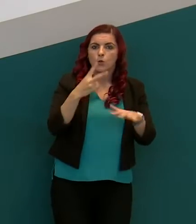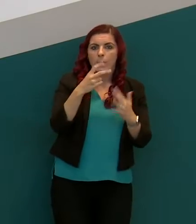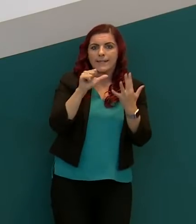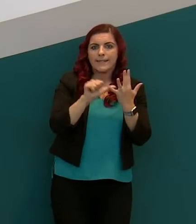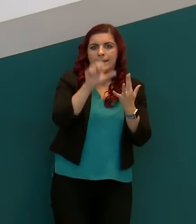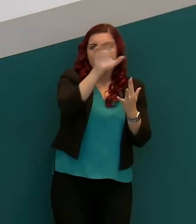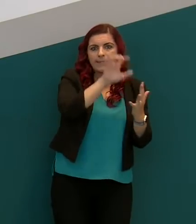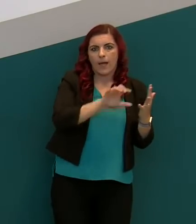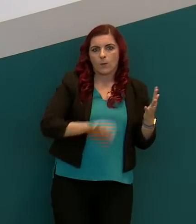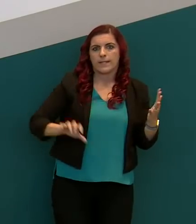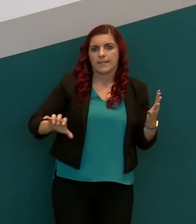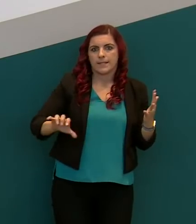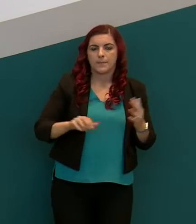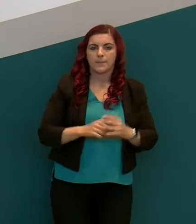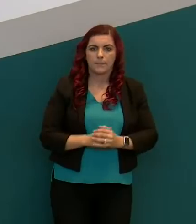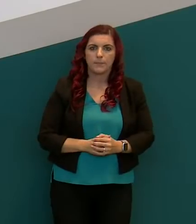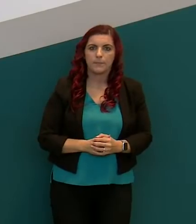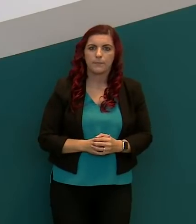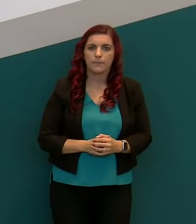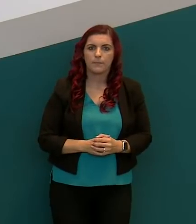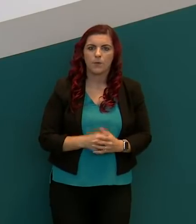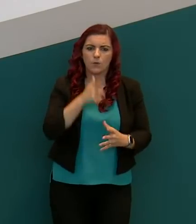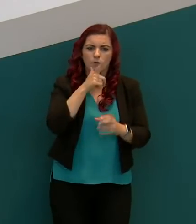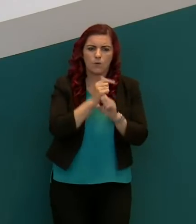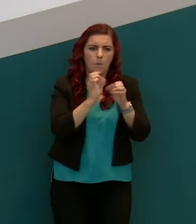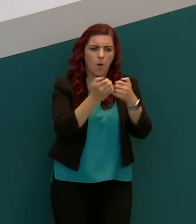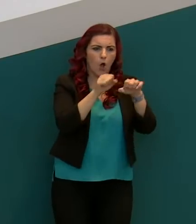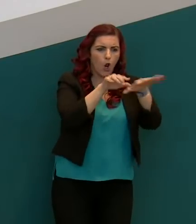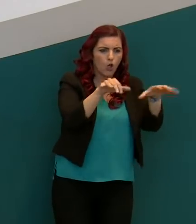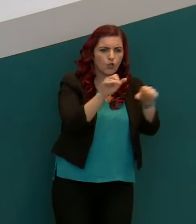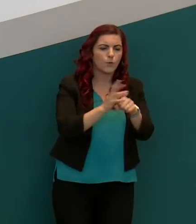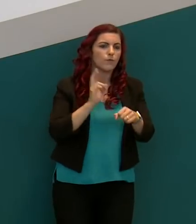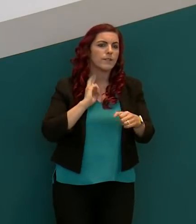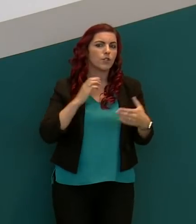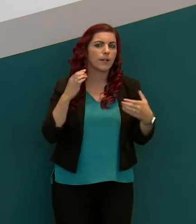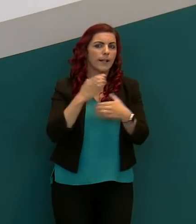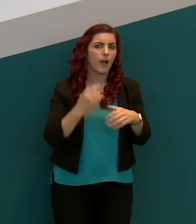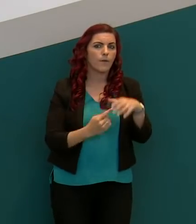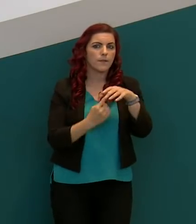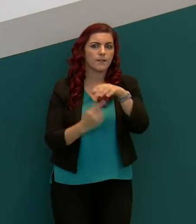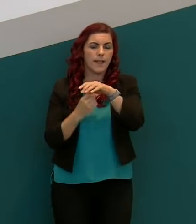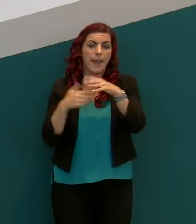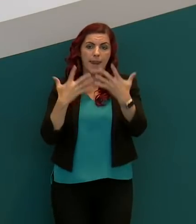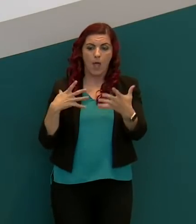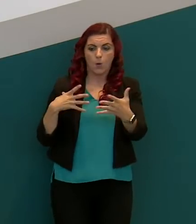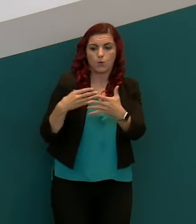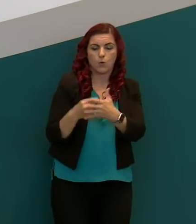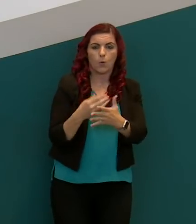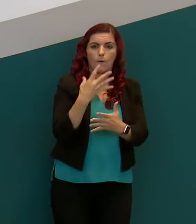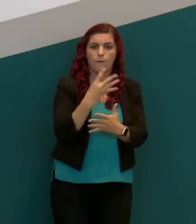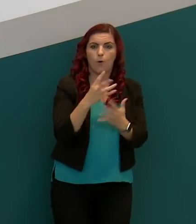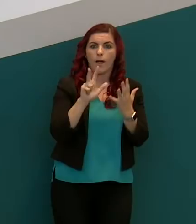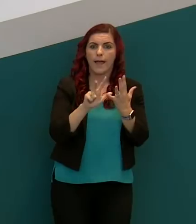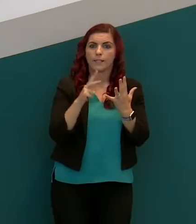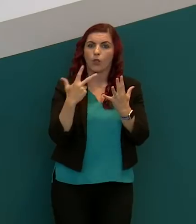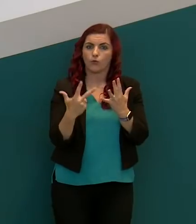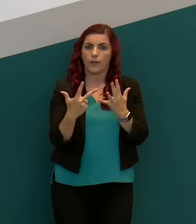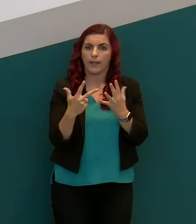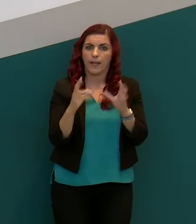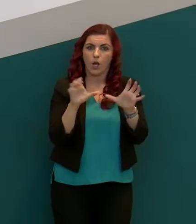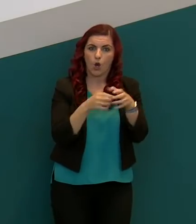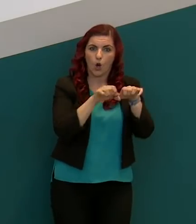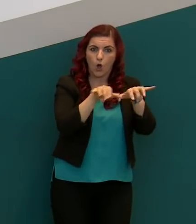counties. In relation to clusters in residential care facilities, there have now been a total of 483, of